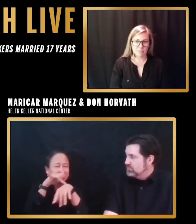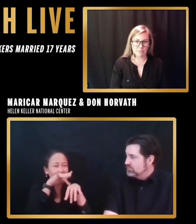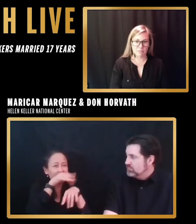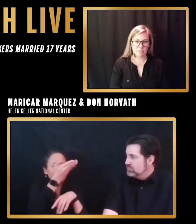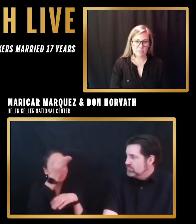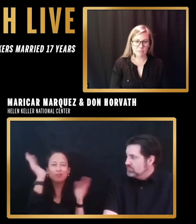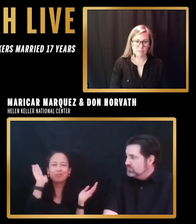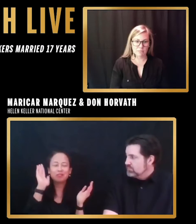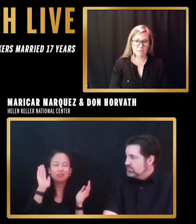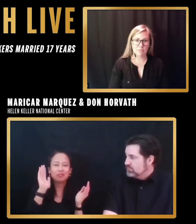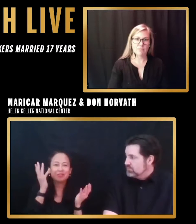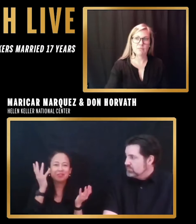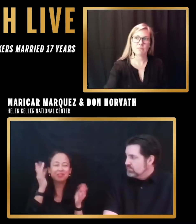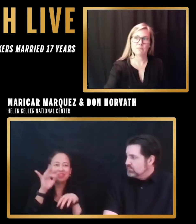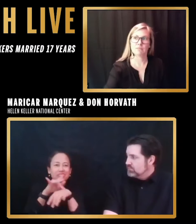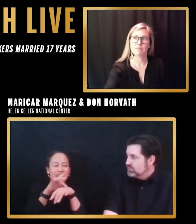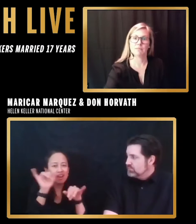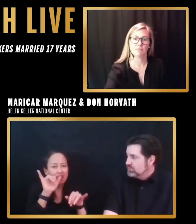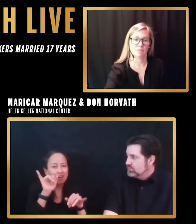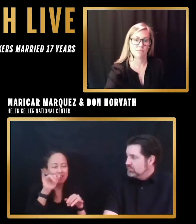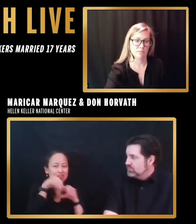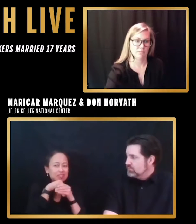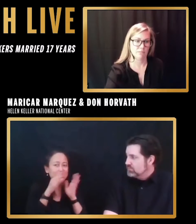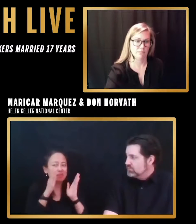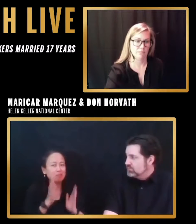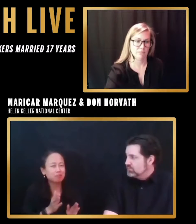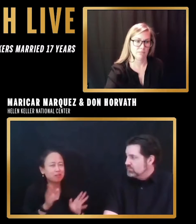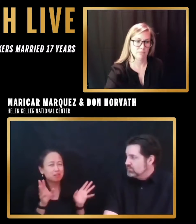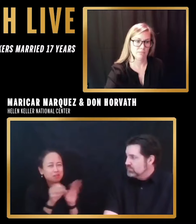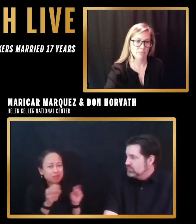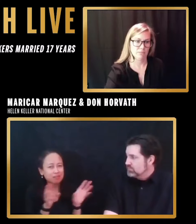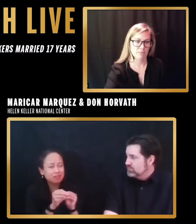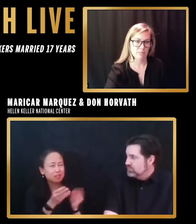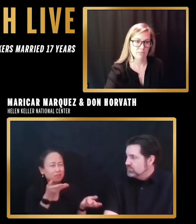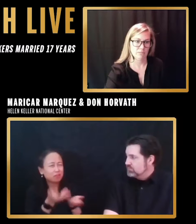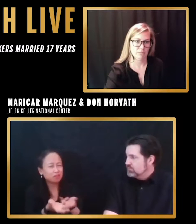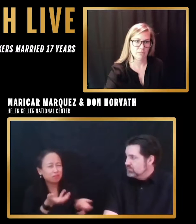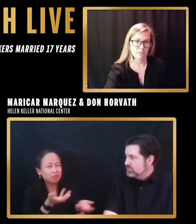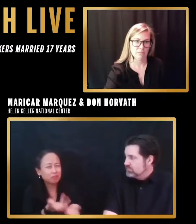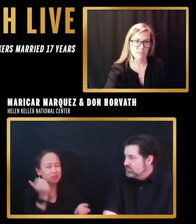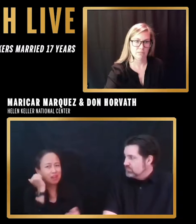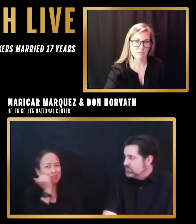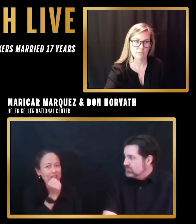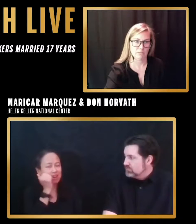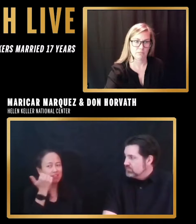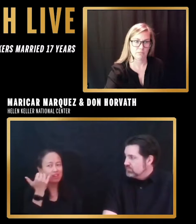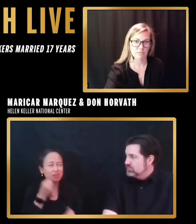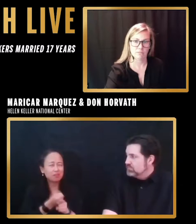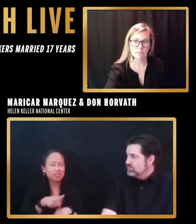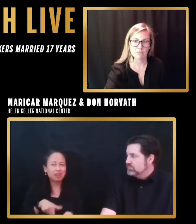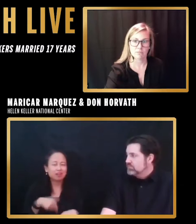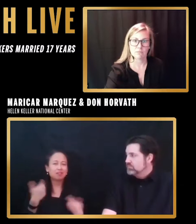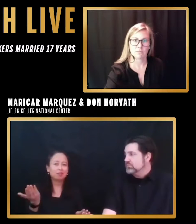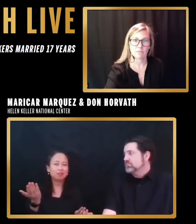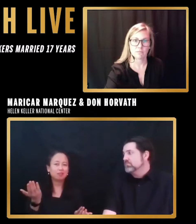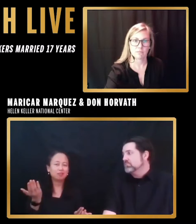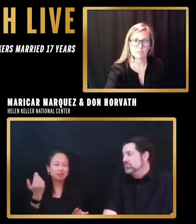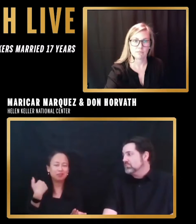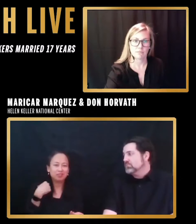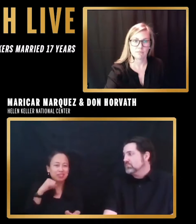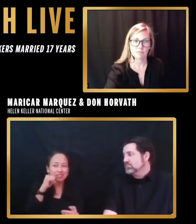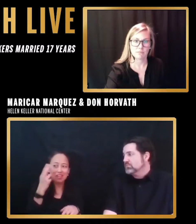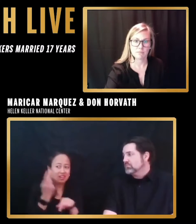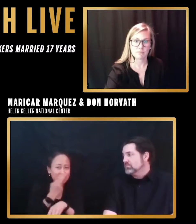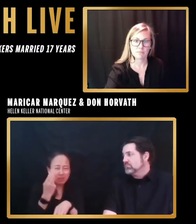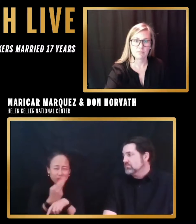There's no way to get any tactile interpreting services or in-person meetings. We have those